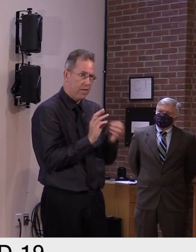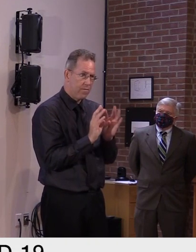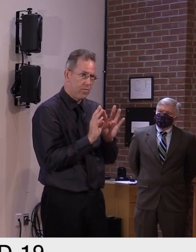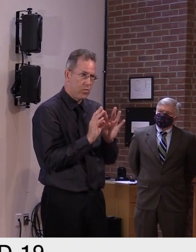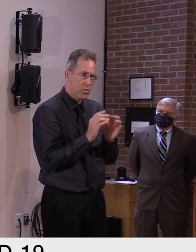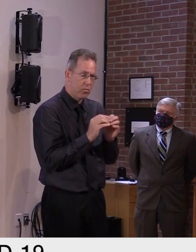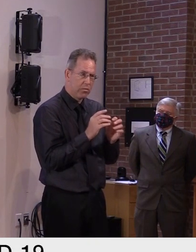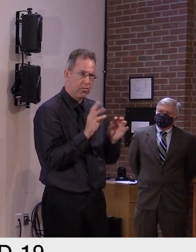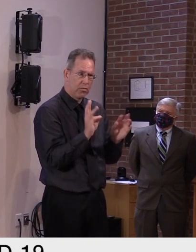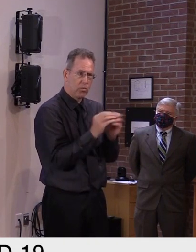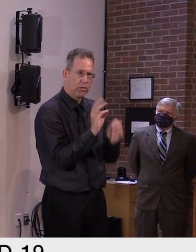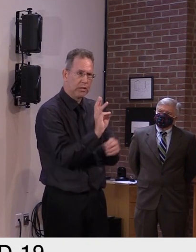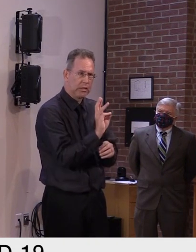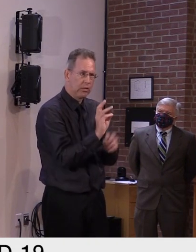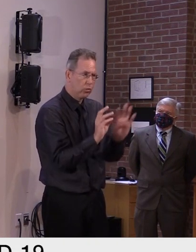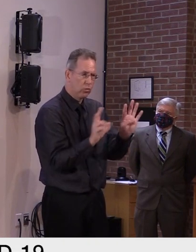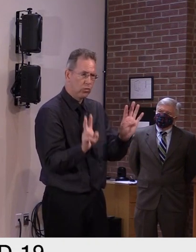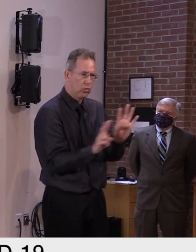yet confirmed cases.